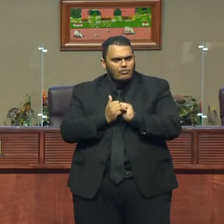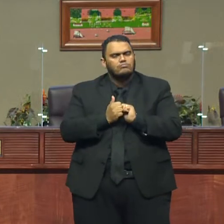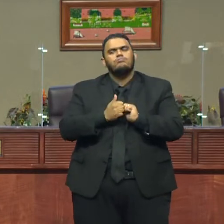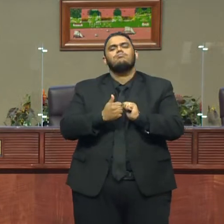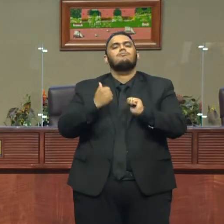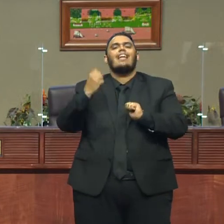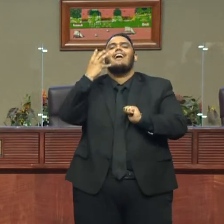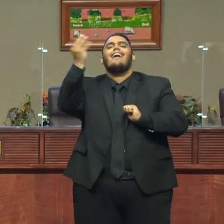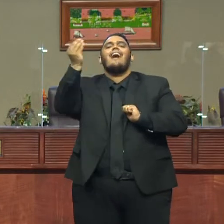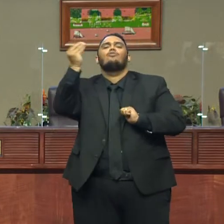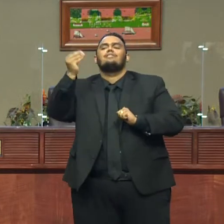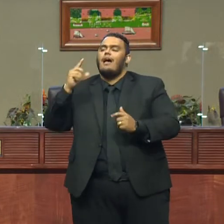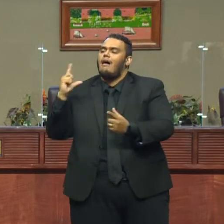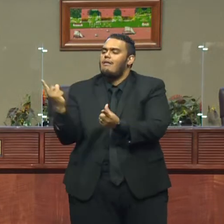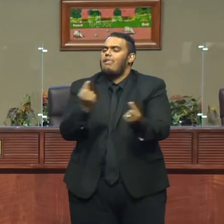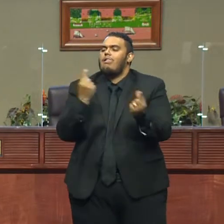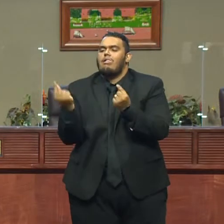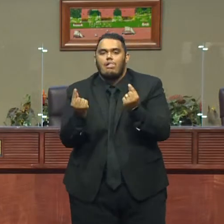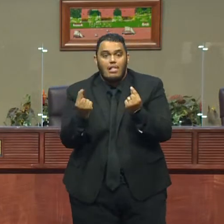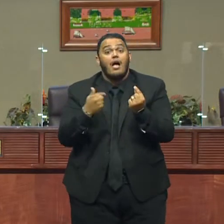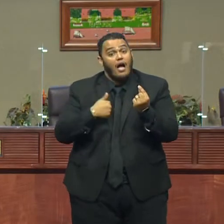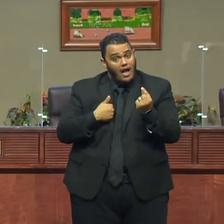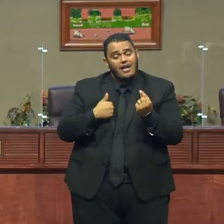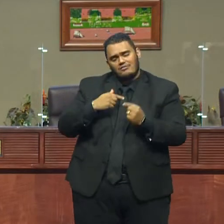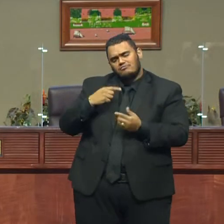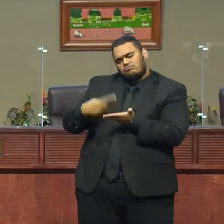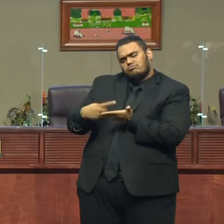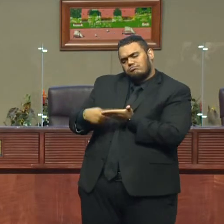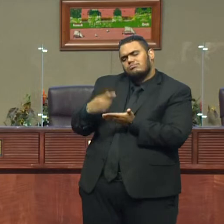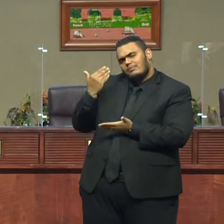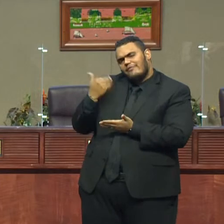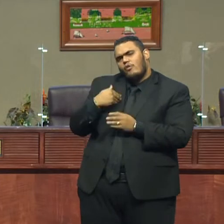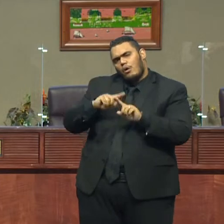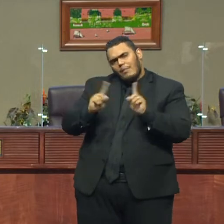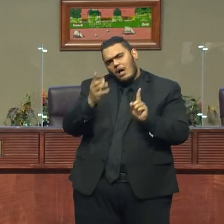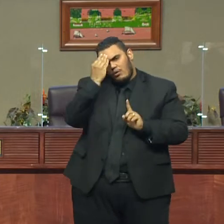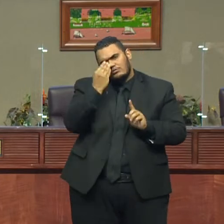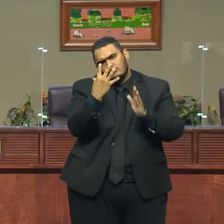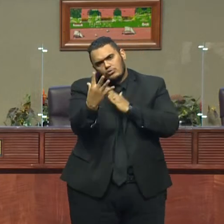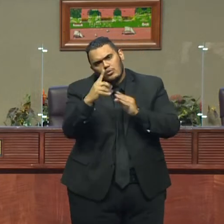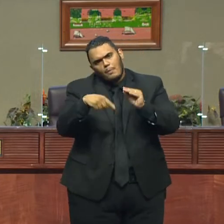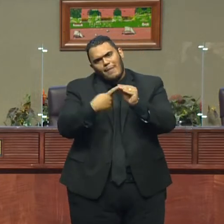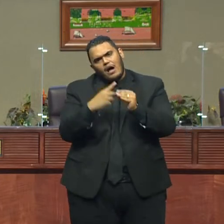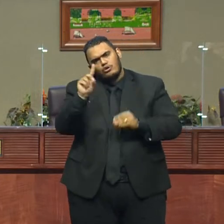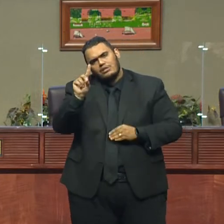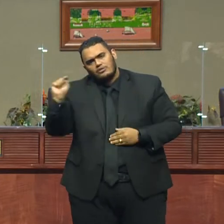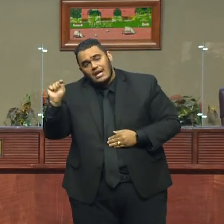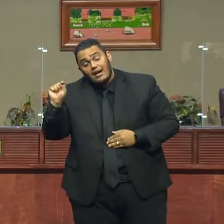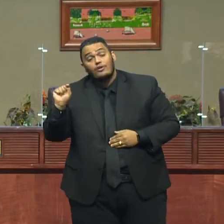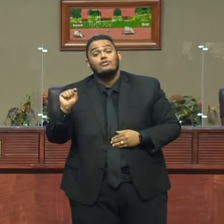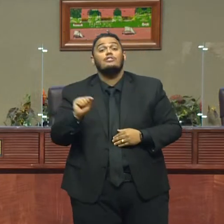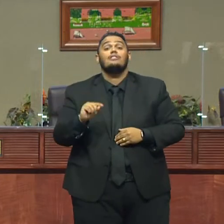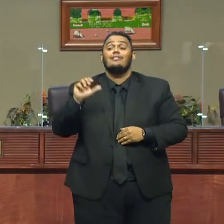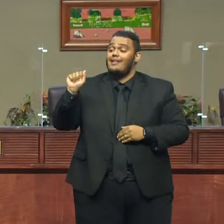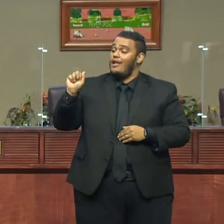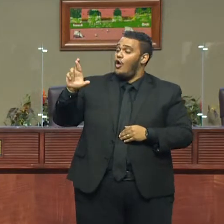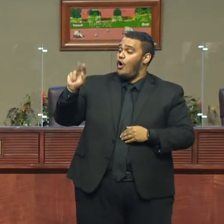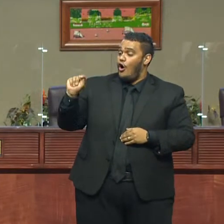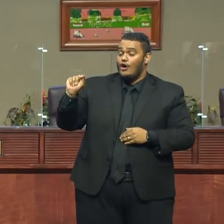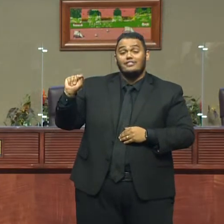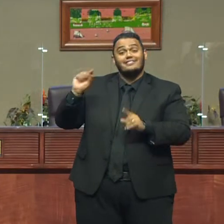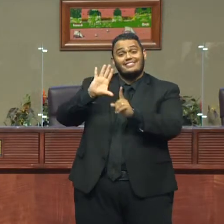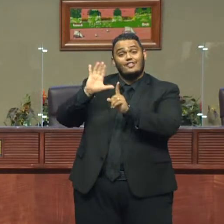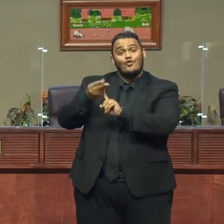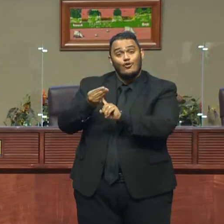before, but I want to highlight a few things and new things about downtown. Our arts and culture partners and venues have